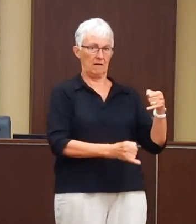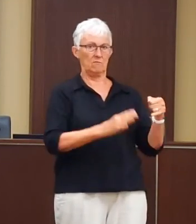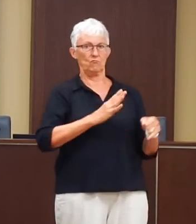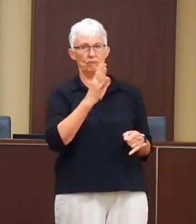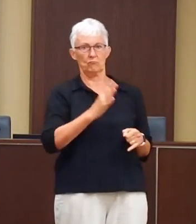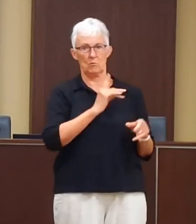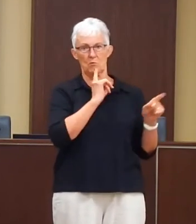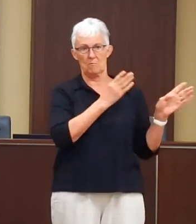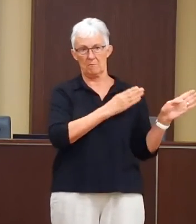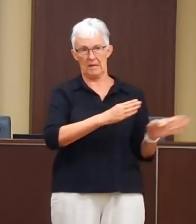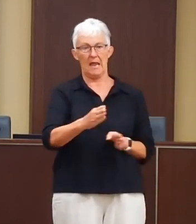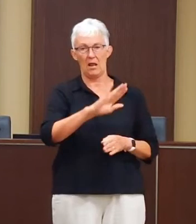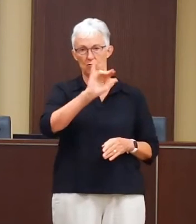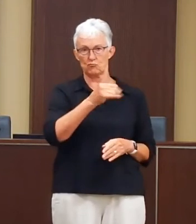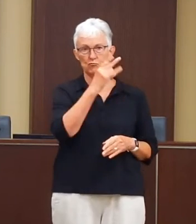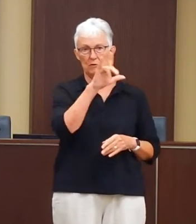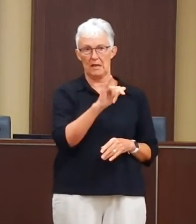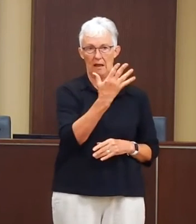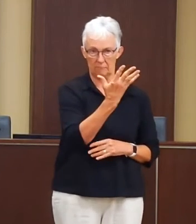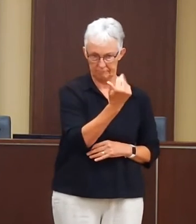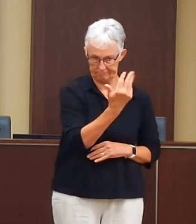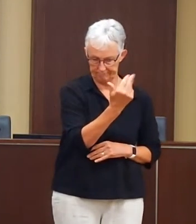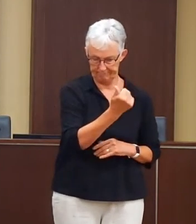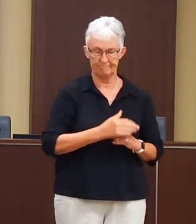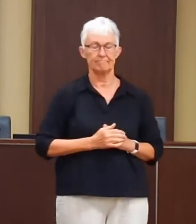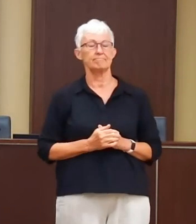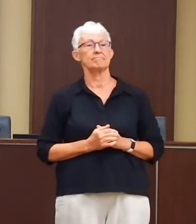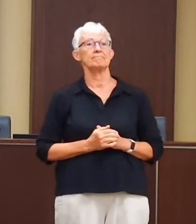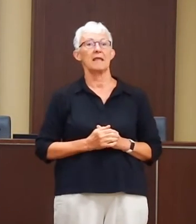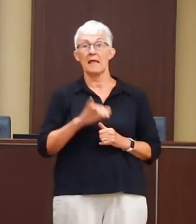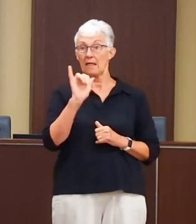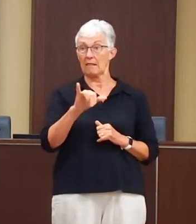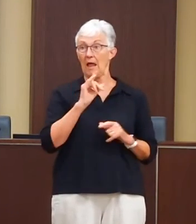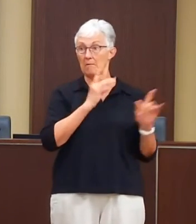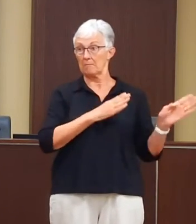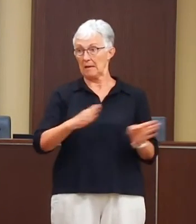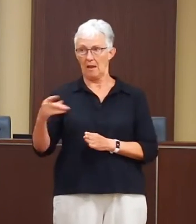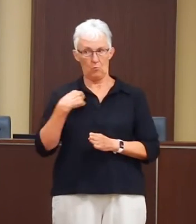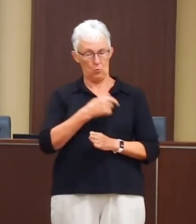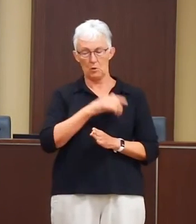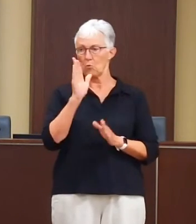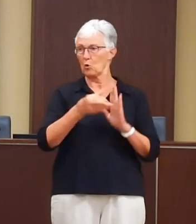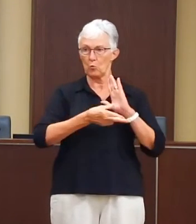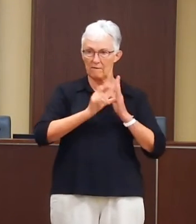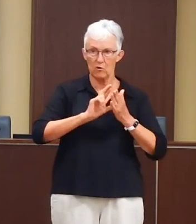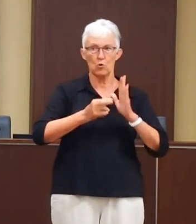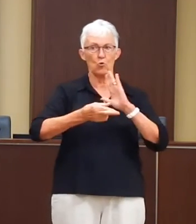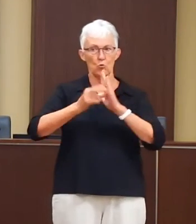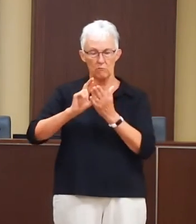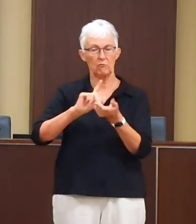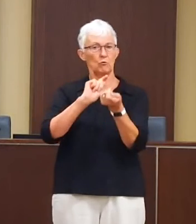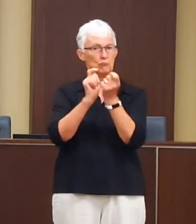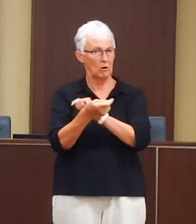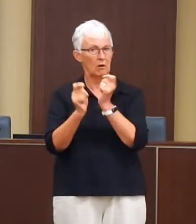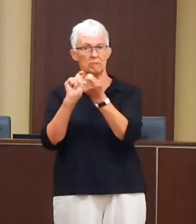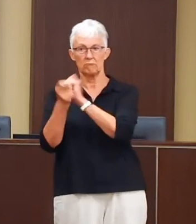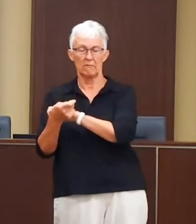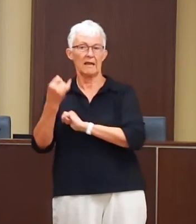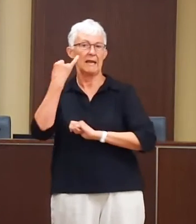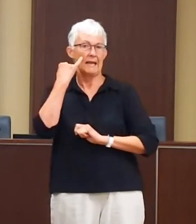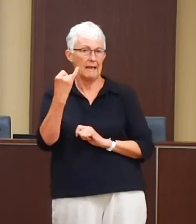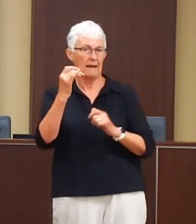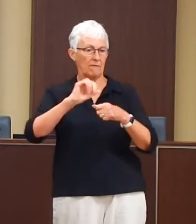Of course, as we did last year, we will continue to review and revise the plan as community conditions change or as